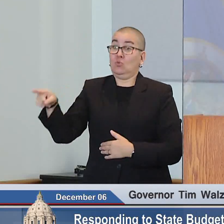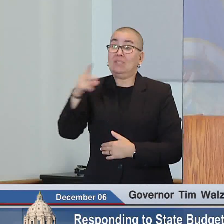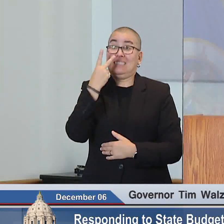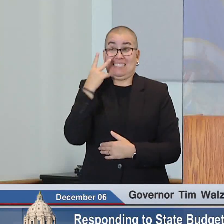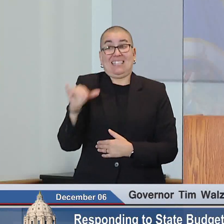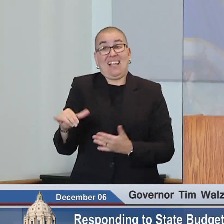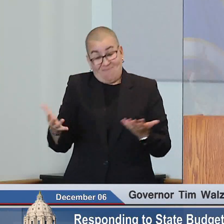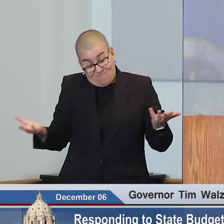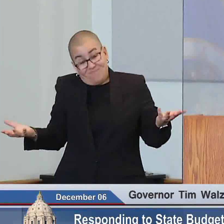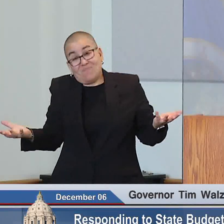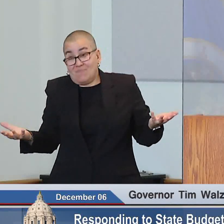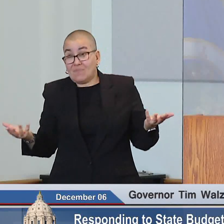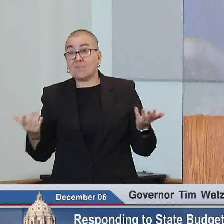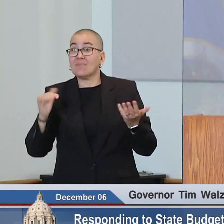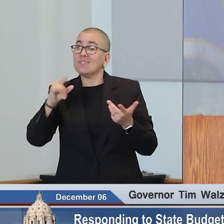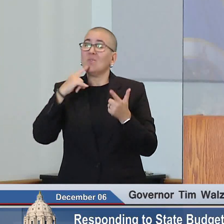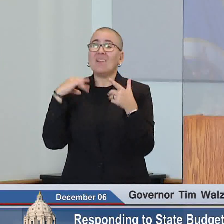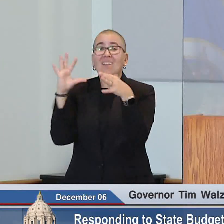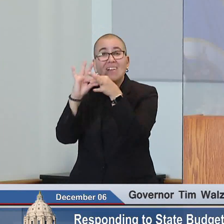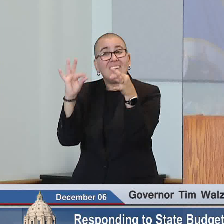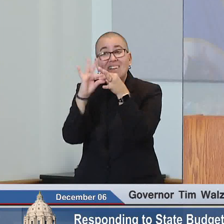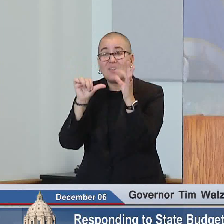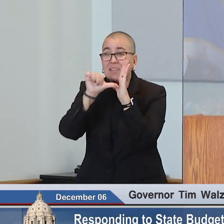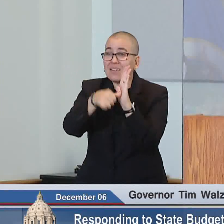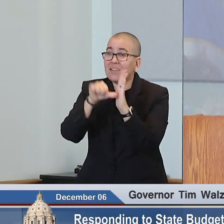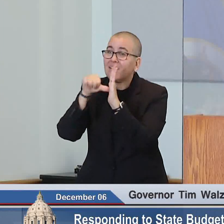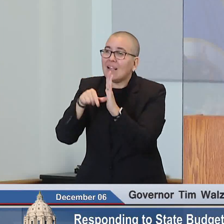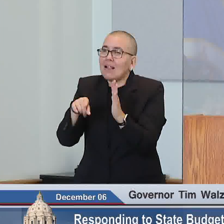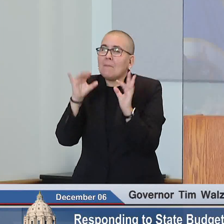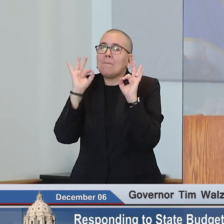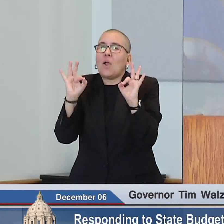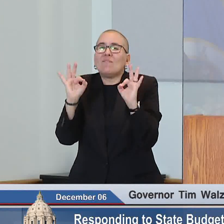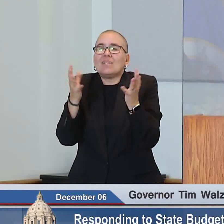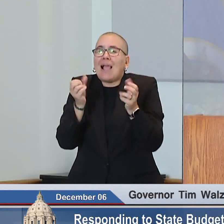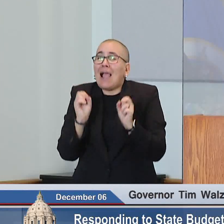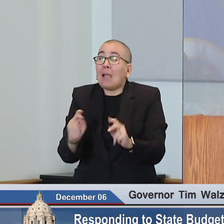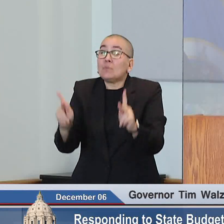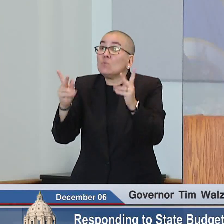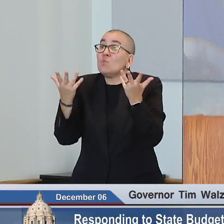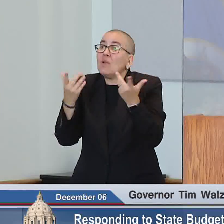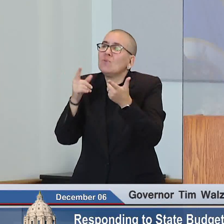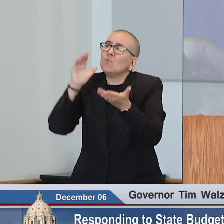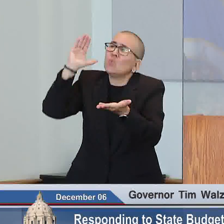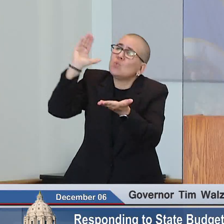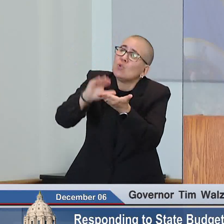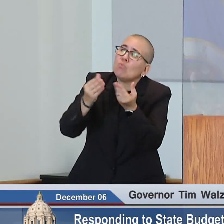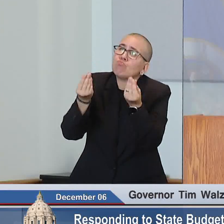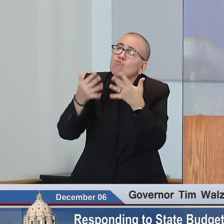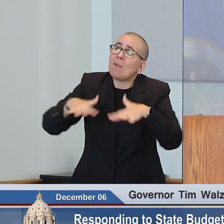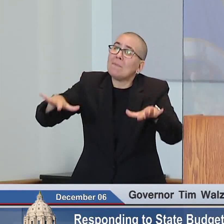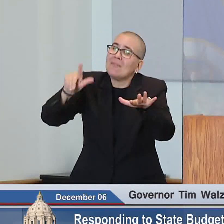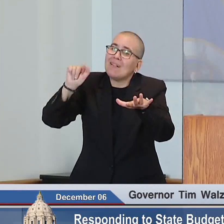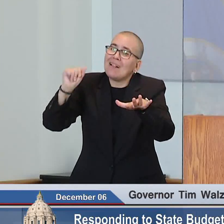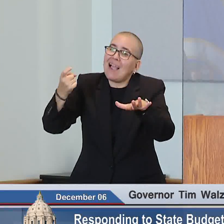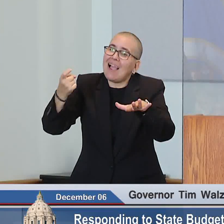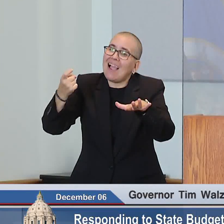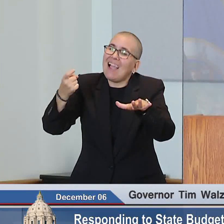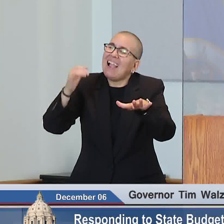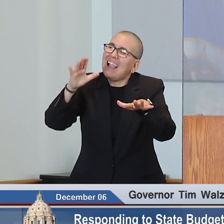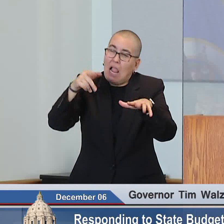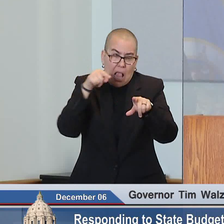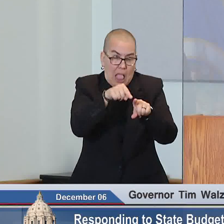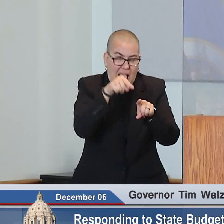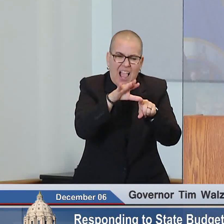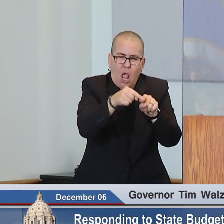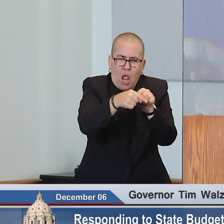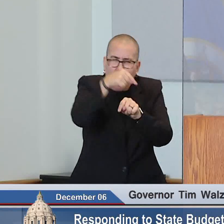entities out there, this is a golden opportunity to reduce property tax, and it goes back to what we've been talking about. That is a direct impact of